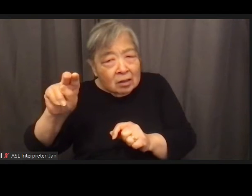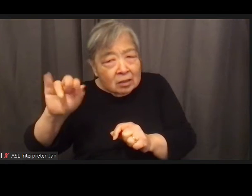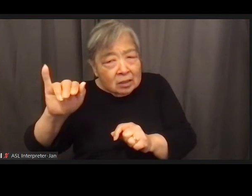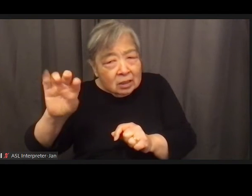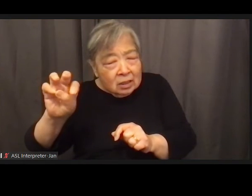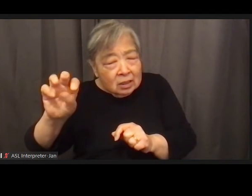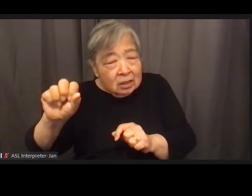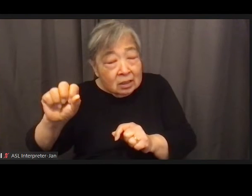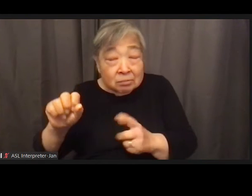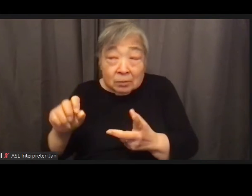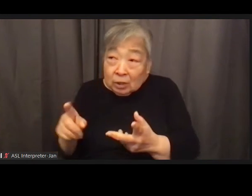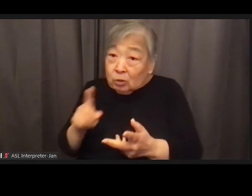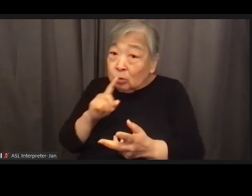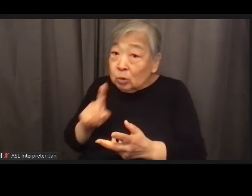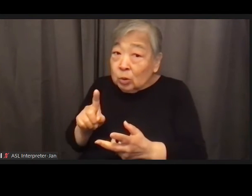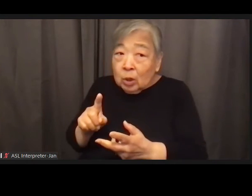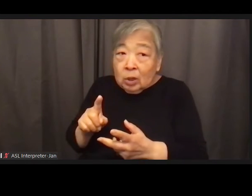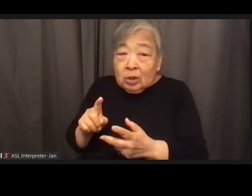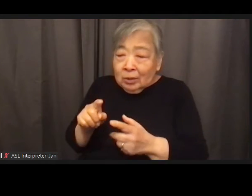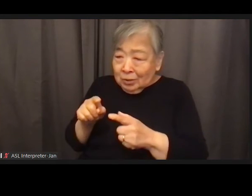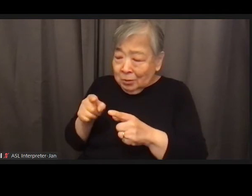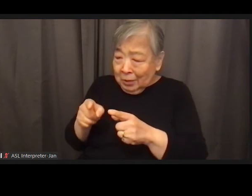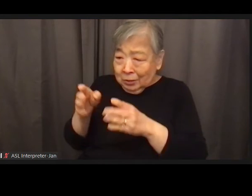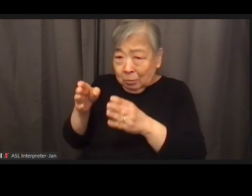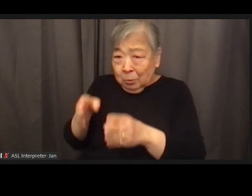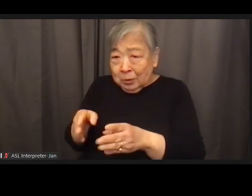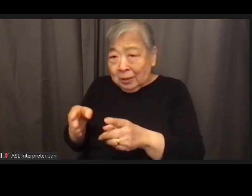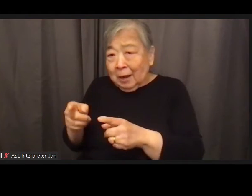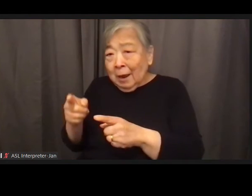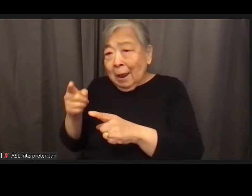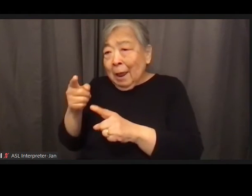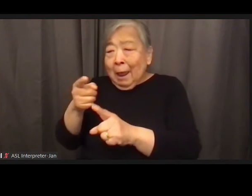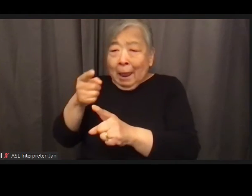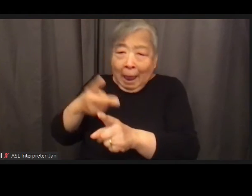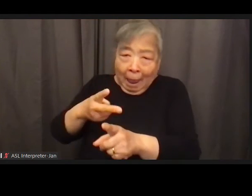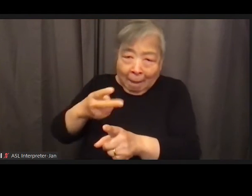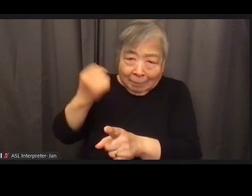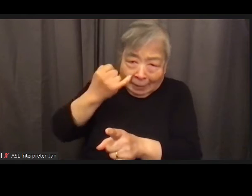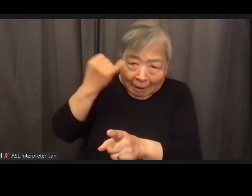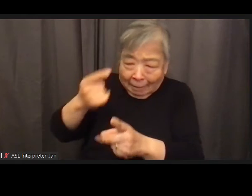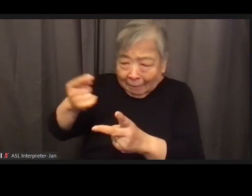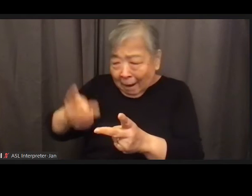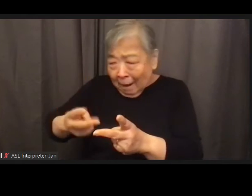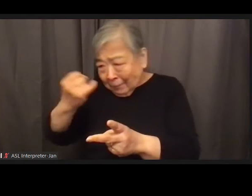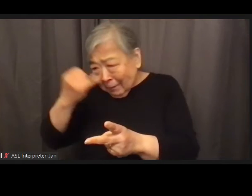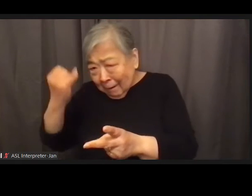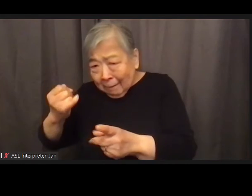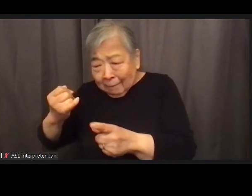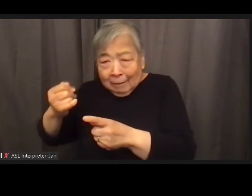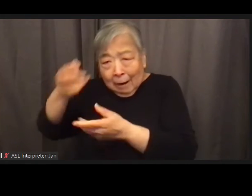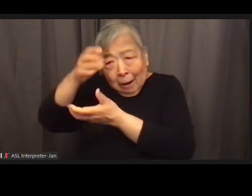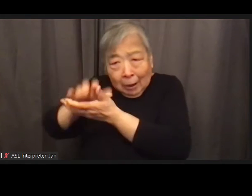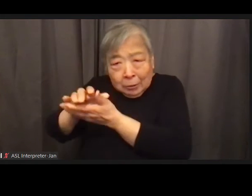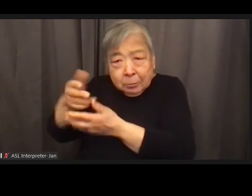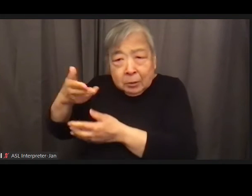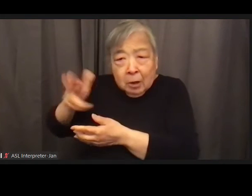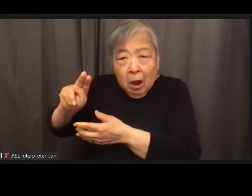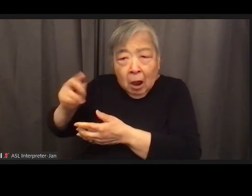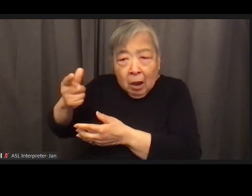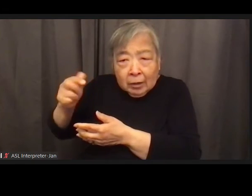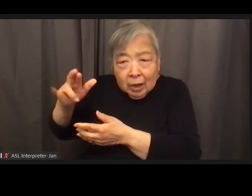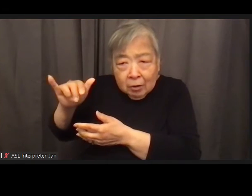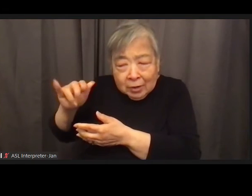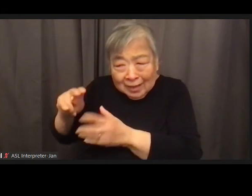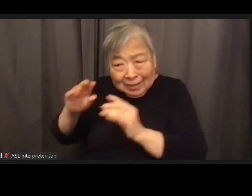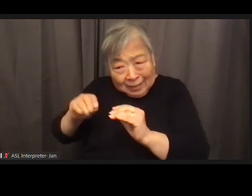this person who is half Italian with a Hungarian husband is teaching them about their history, that there is a